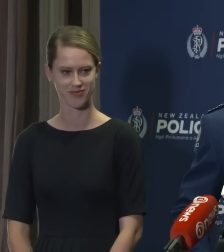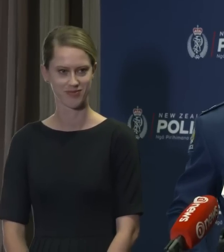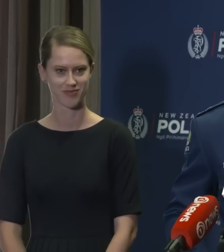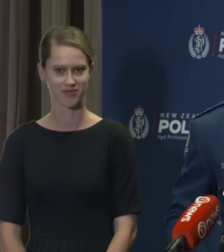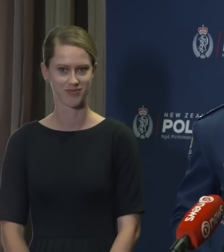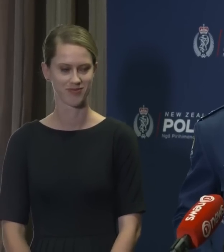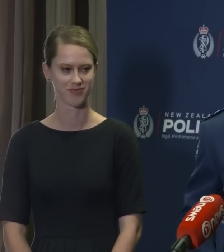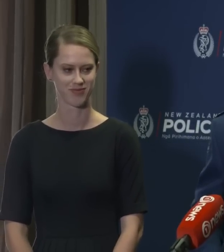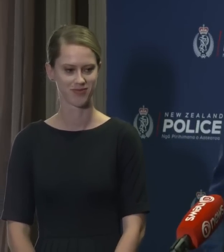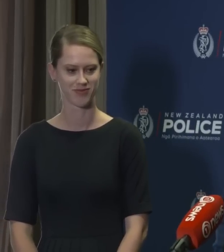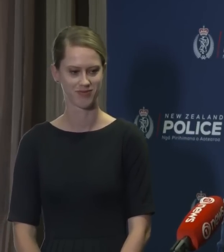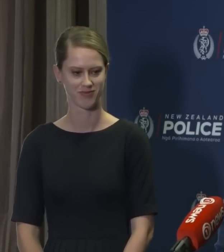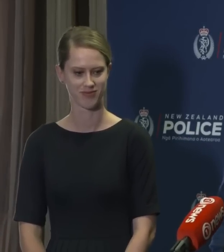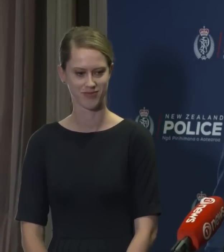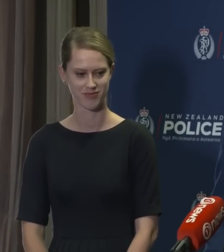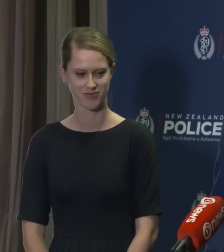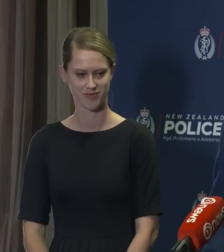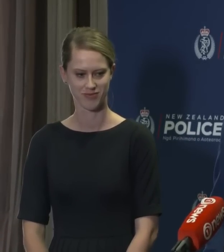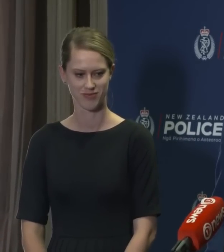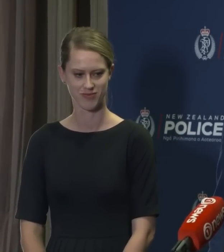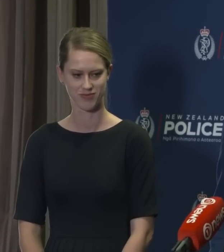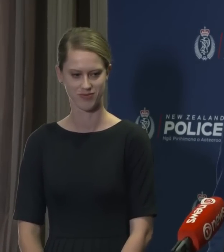my mistake. Sorry That's about all right. We predicted this may happen.